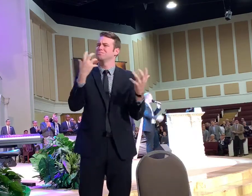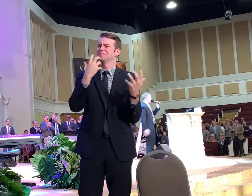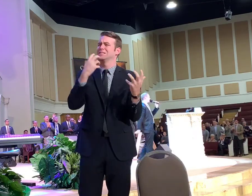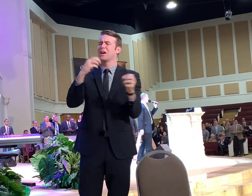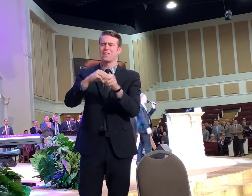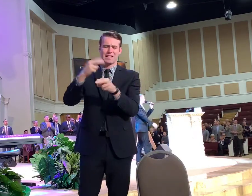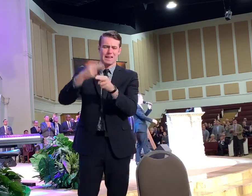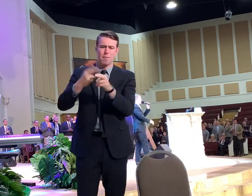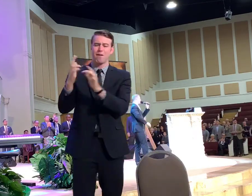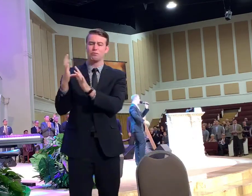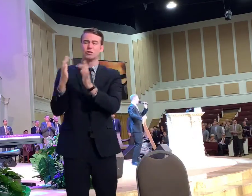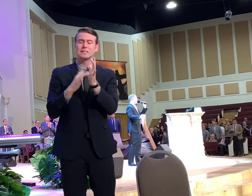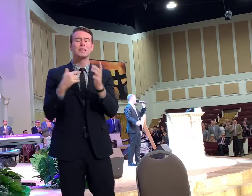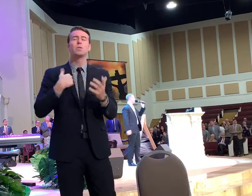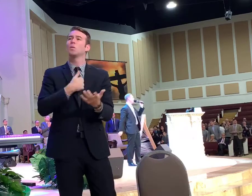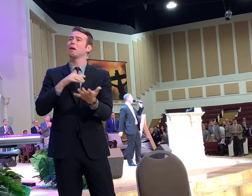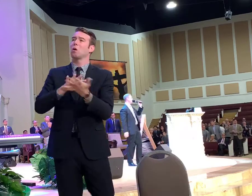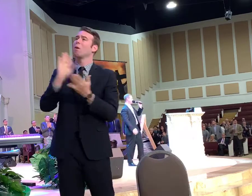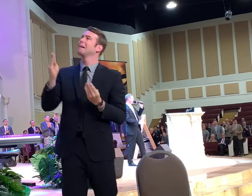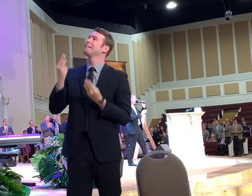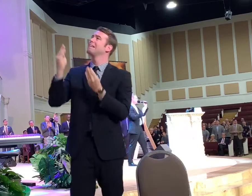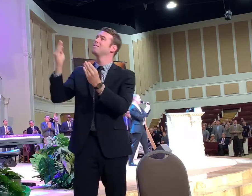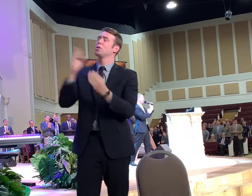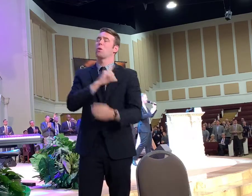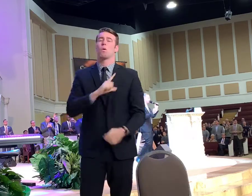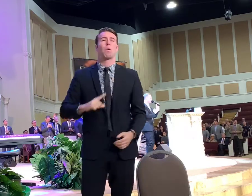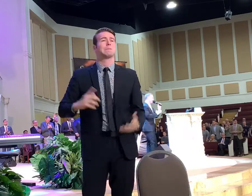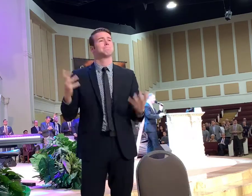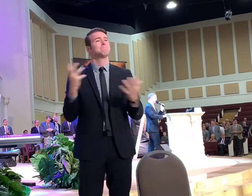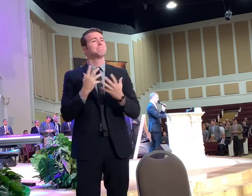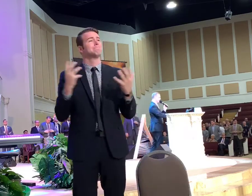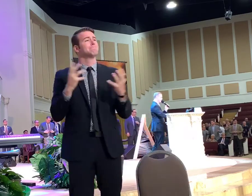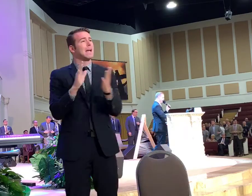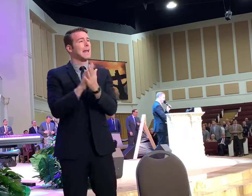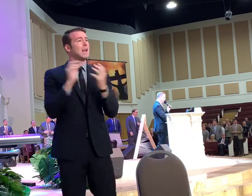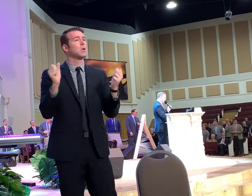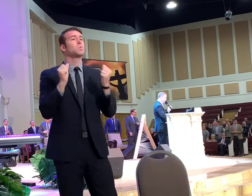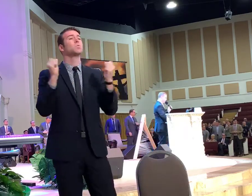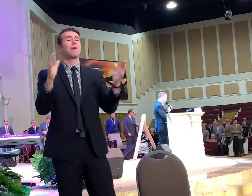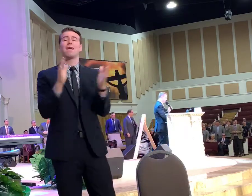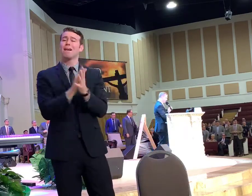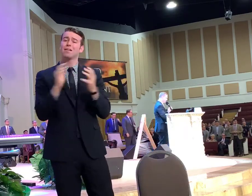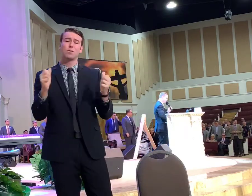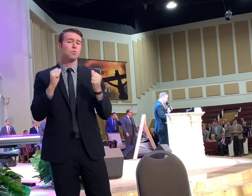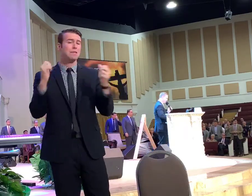of Jesus, we glorify You, Lord. Hallelujah, hallelujah,